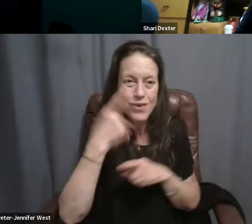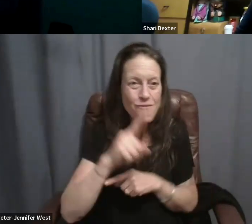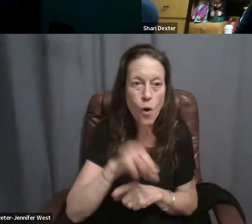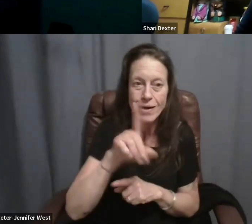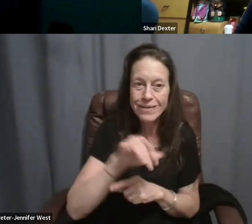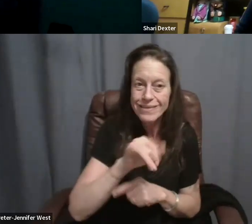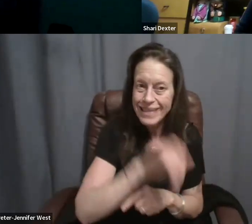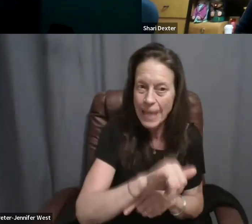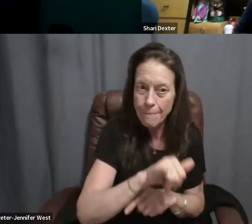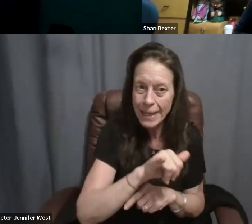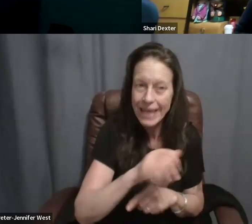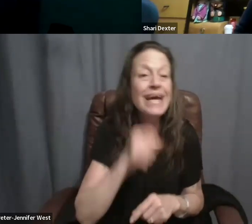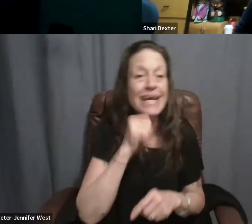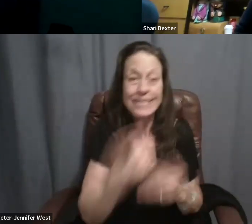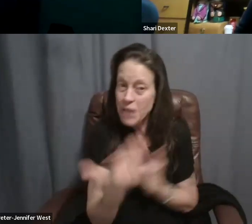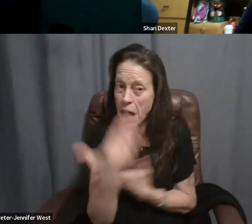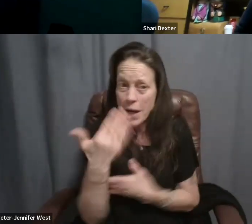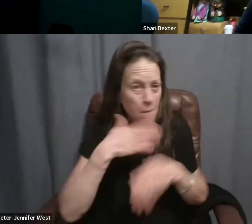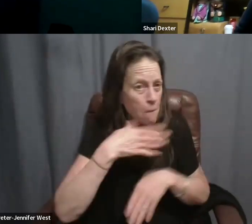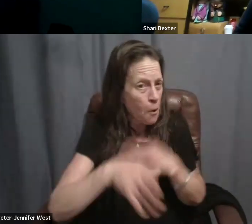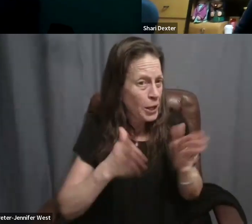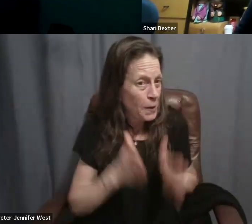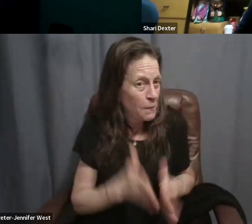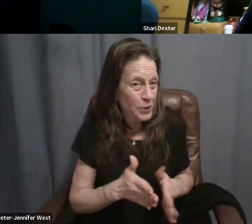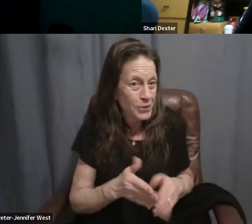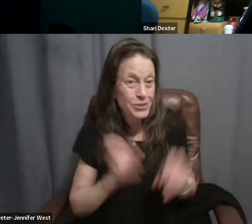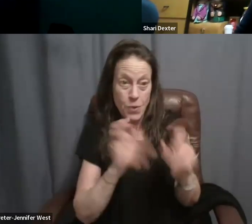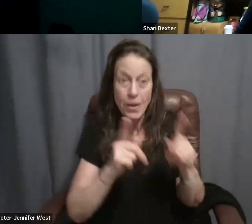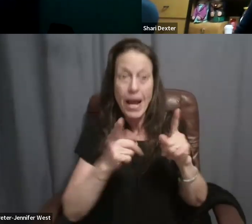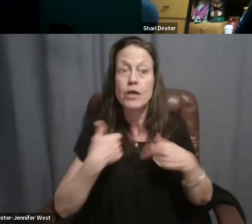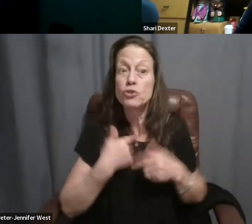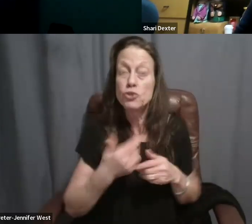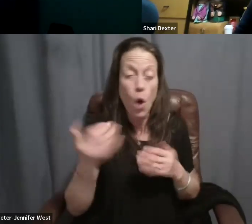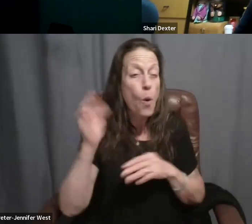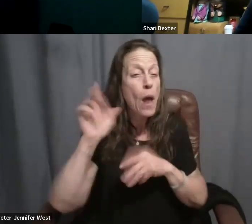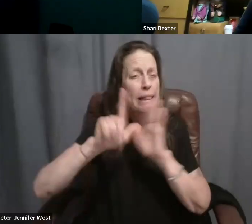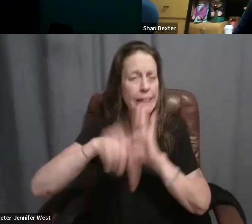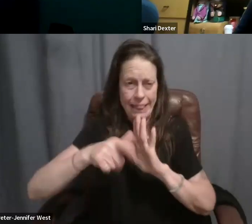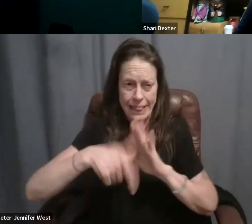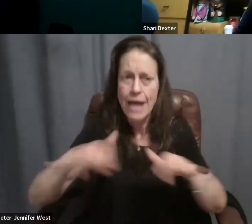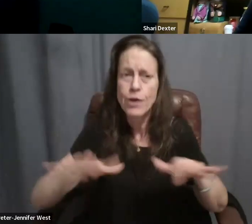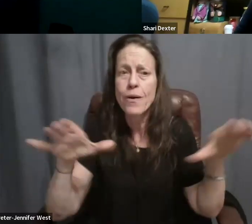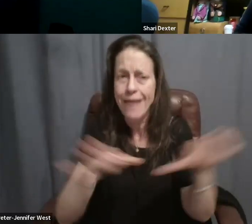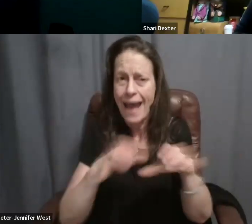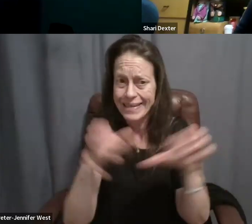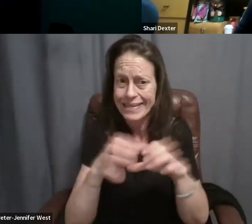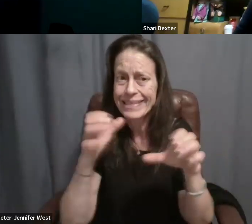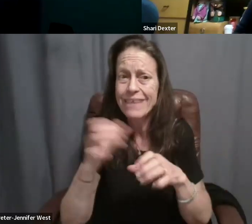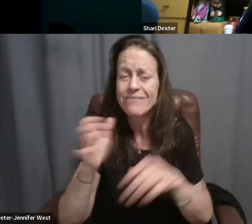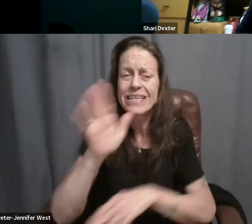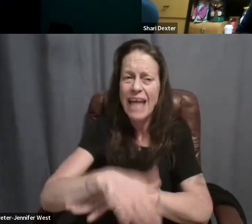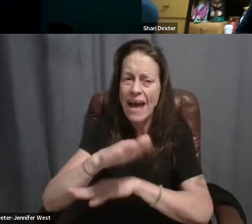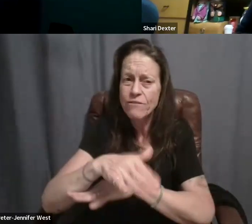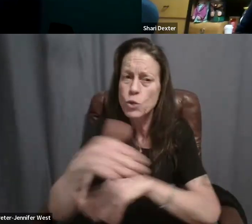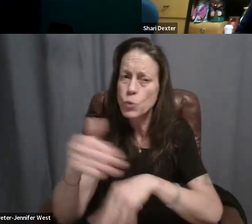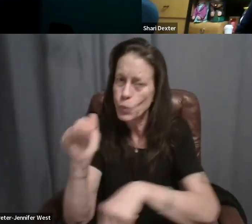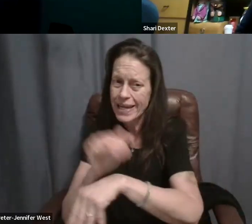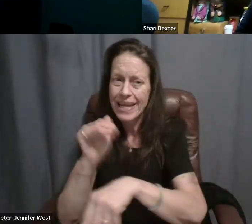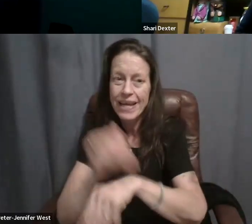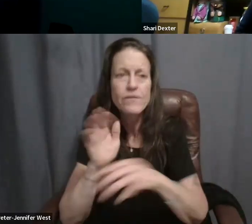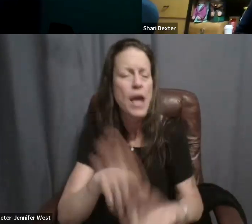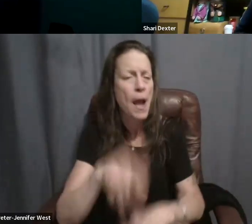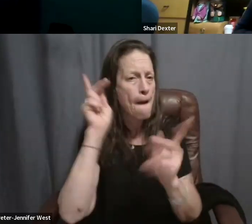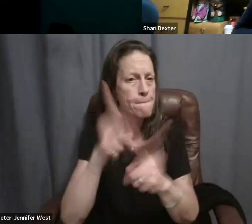morning person, so for him to have activities later in the day is fabulous. If we want to do stuff